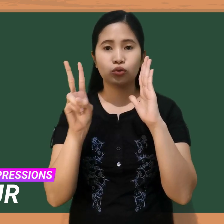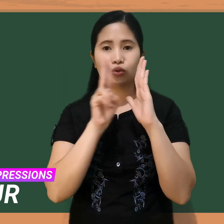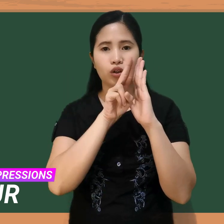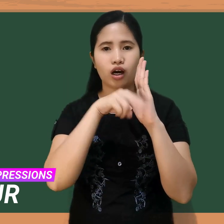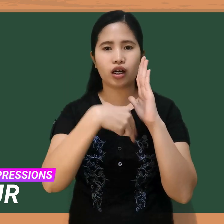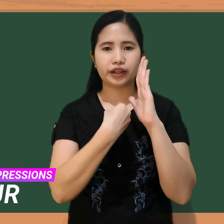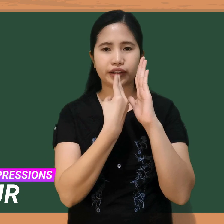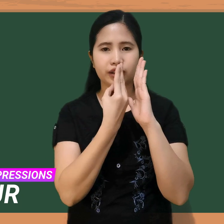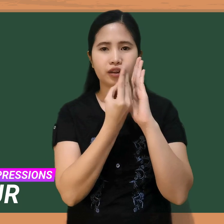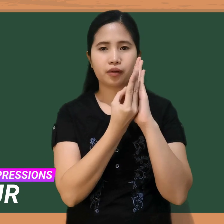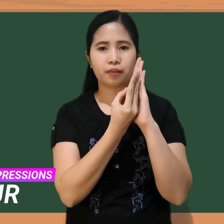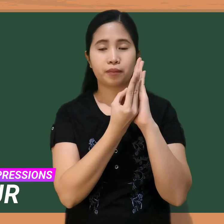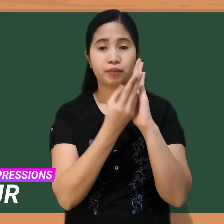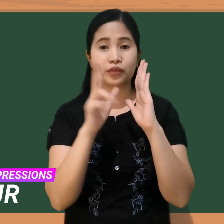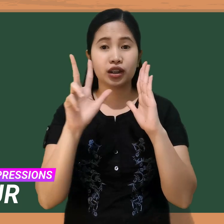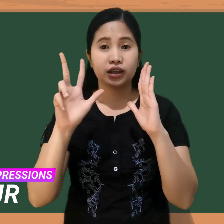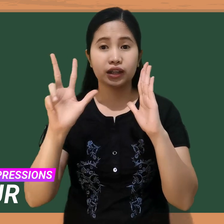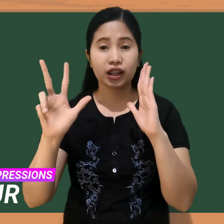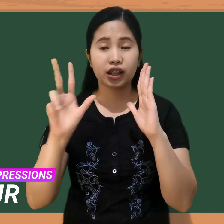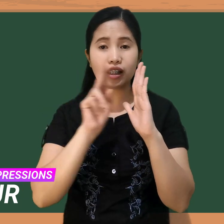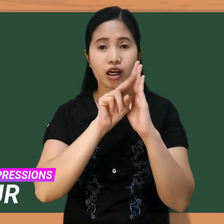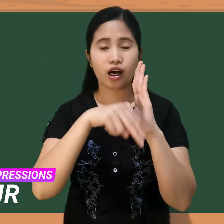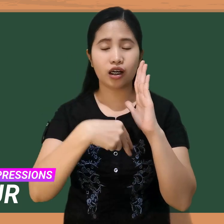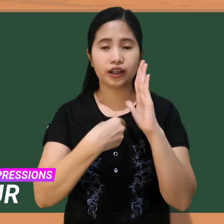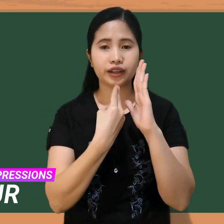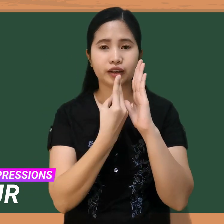2 hours. 3 hours.